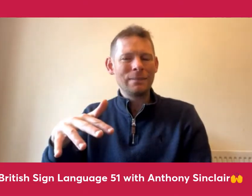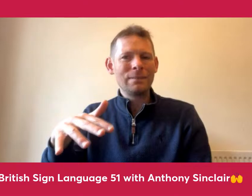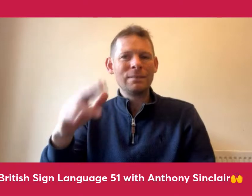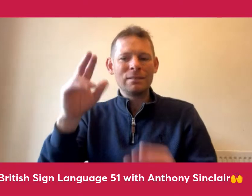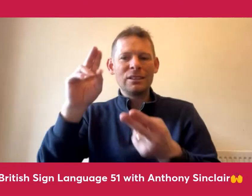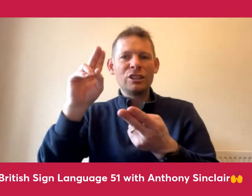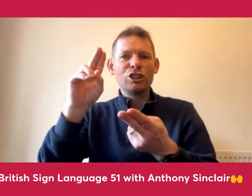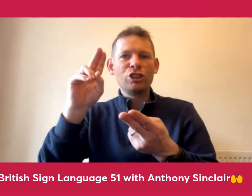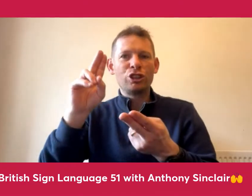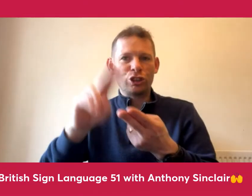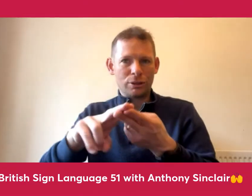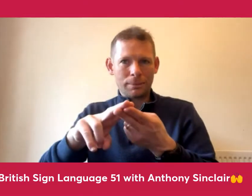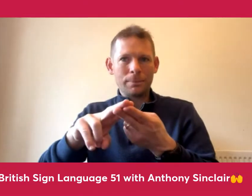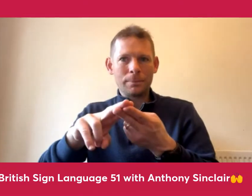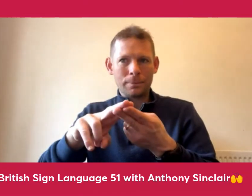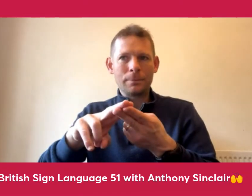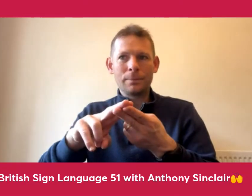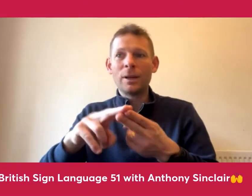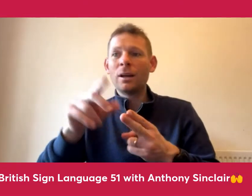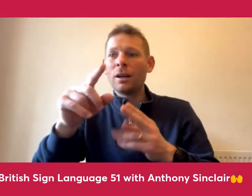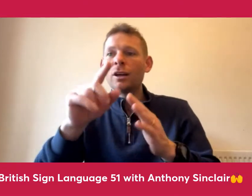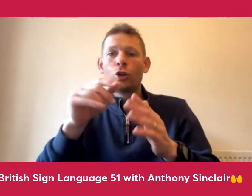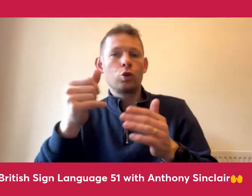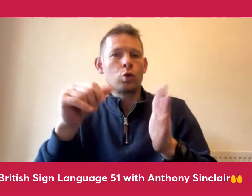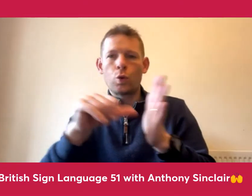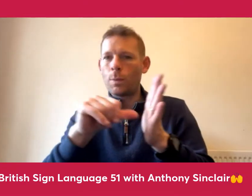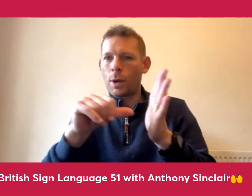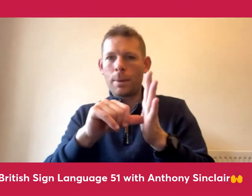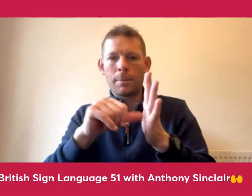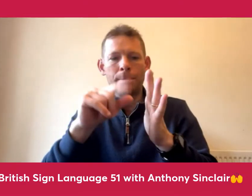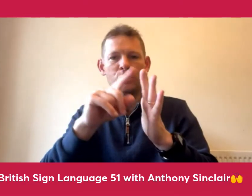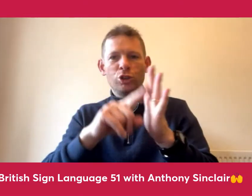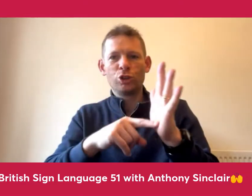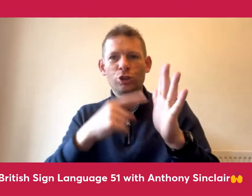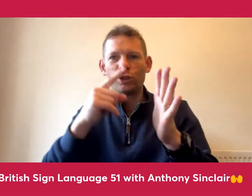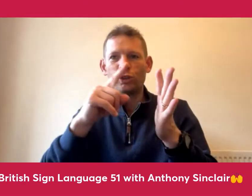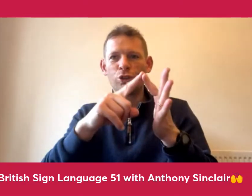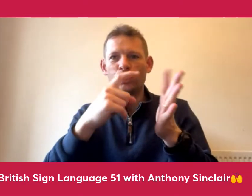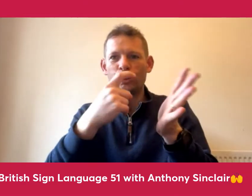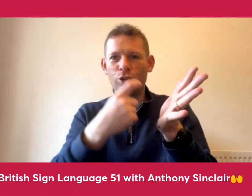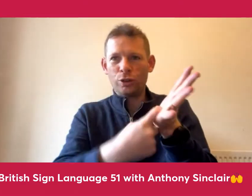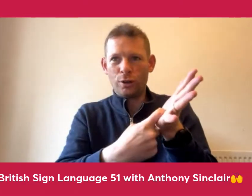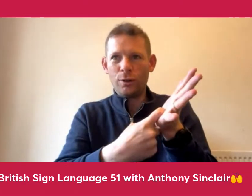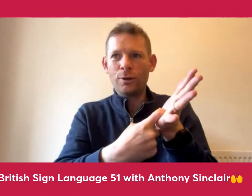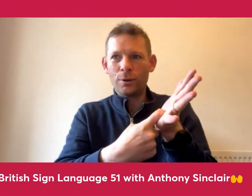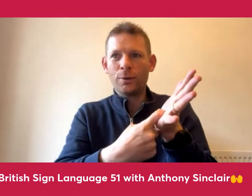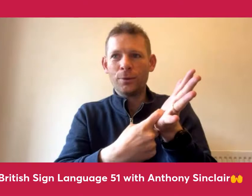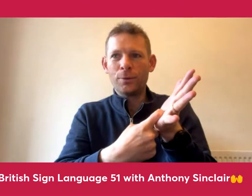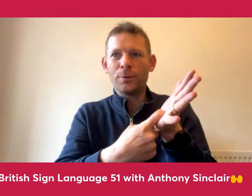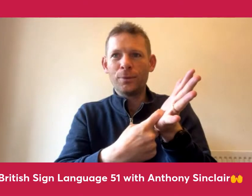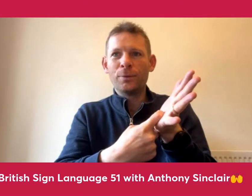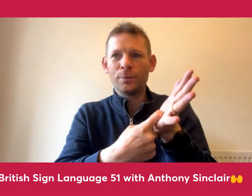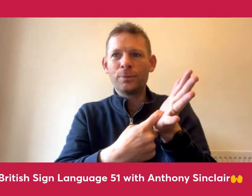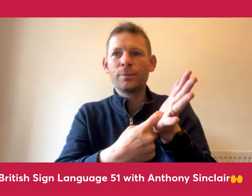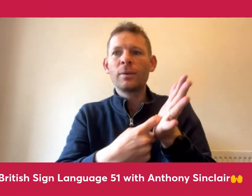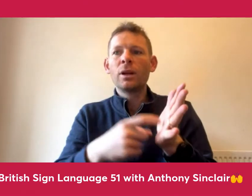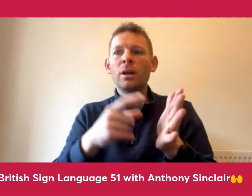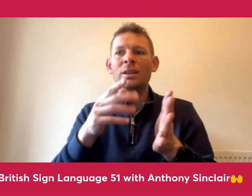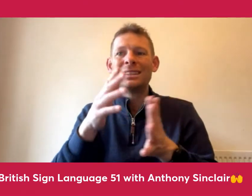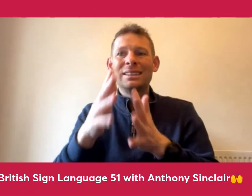Expensive and cheap. No problem, Jer. I will show you the sign again